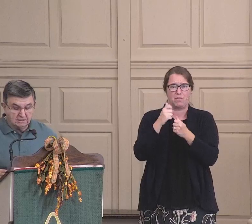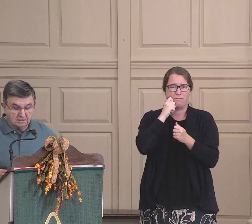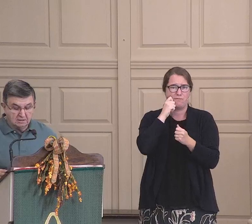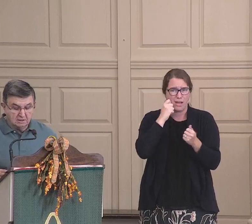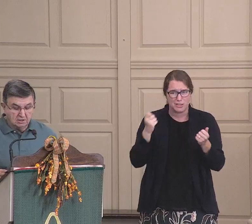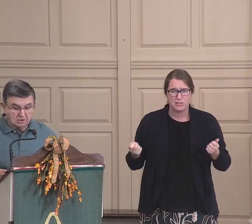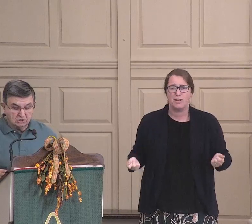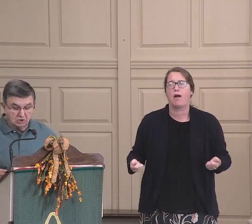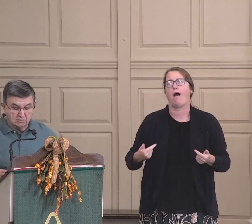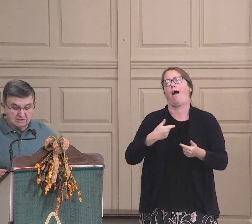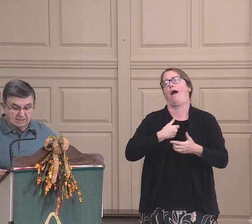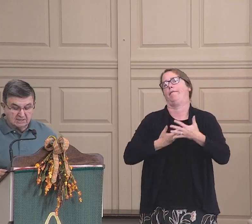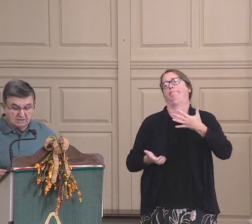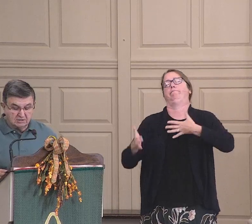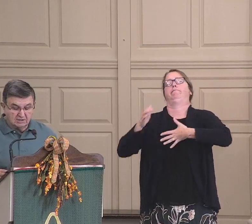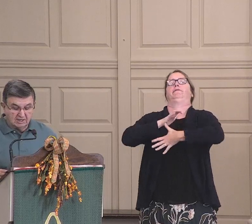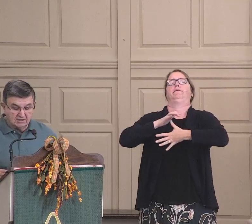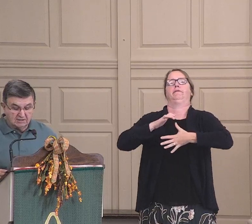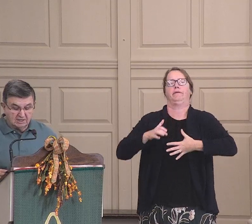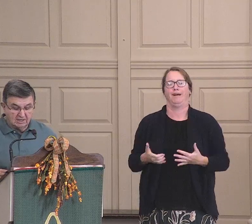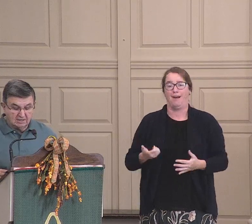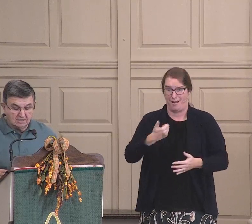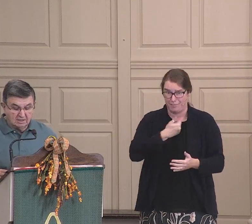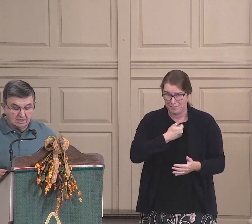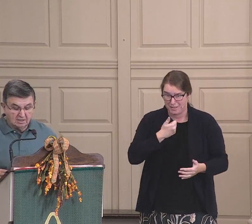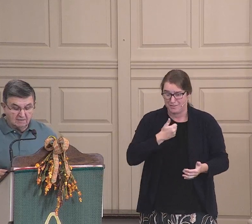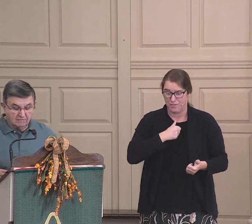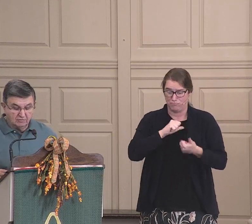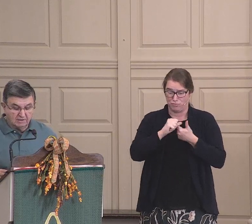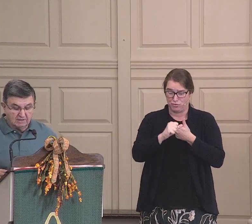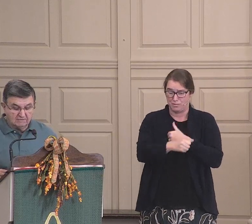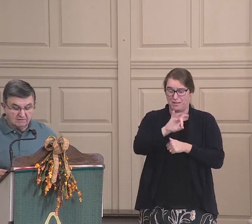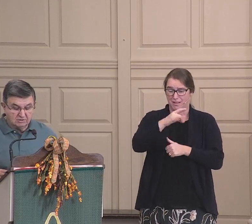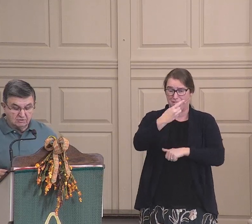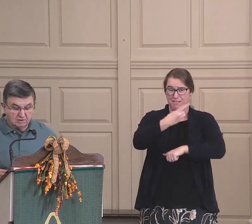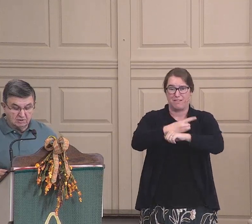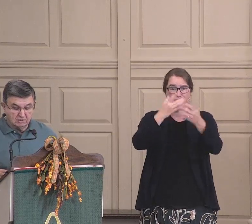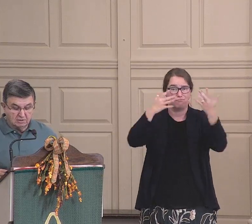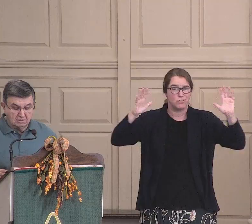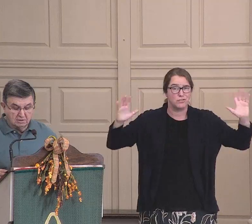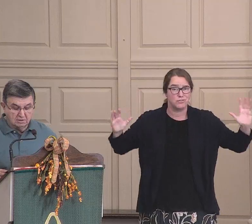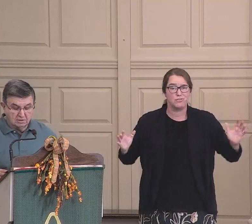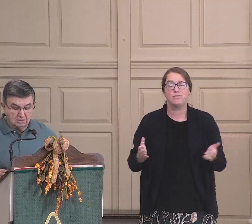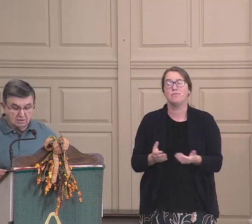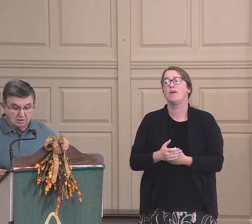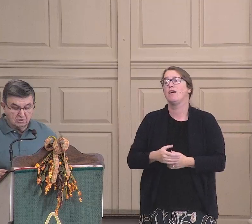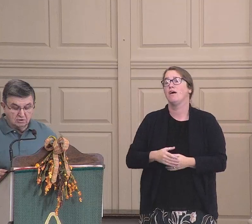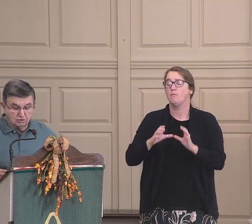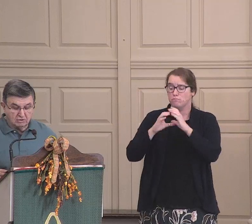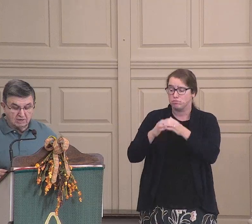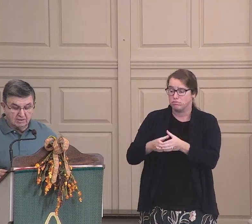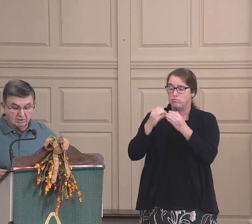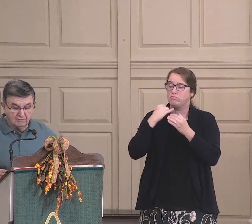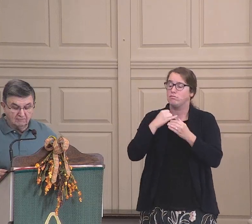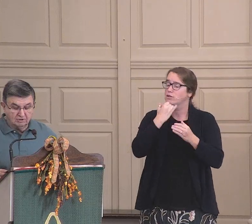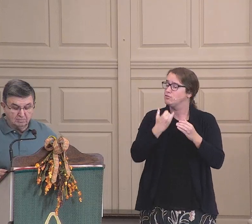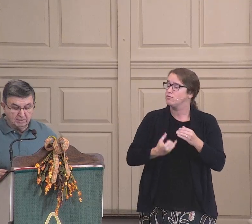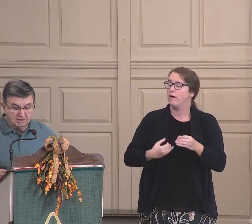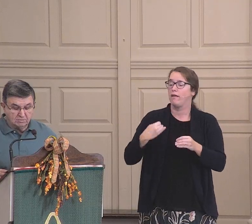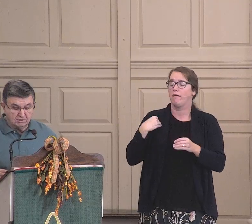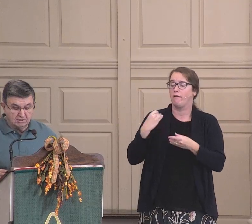I, circumcised on the eighth day of the race of Israel, the tribe